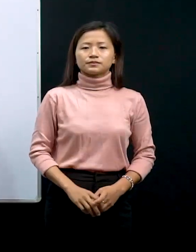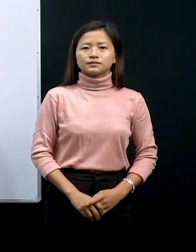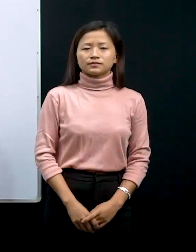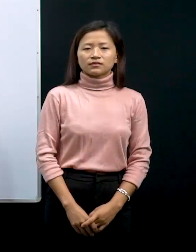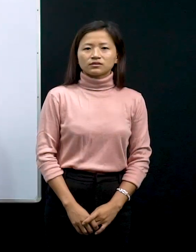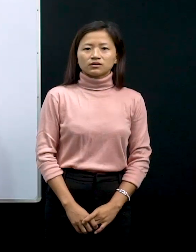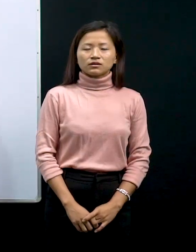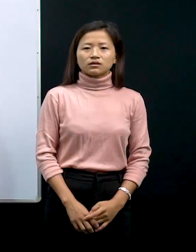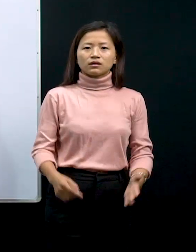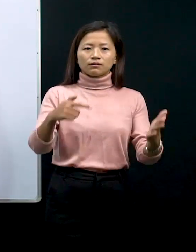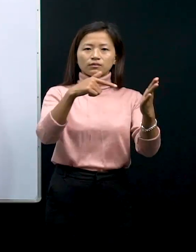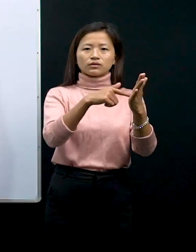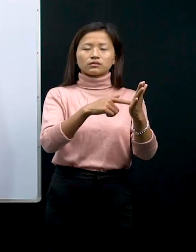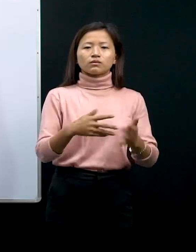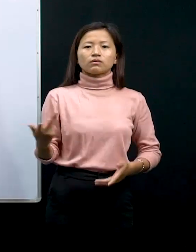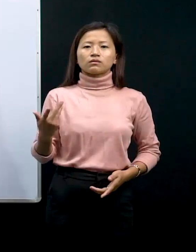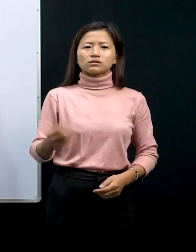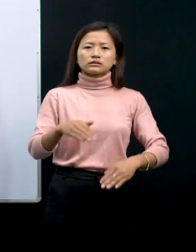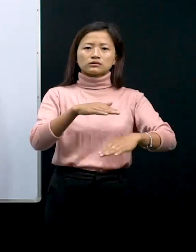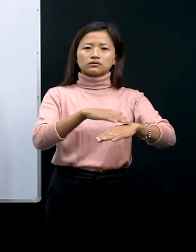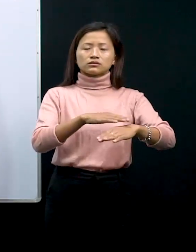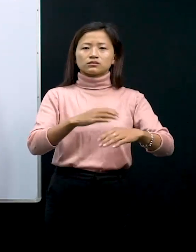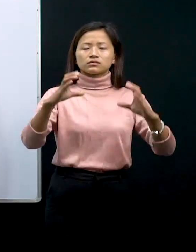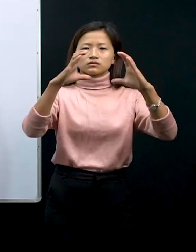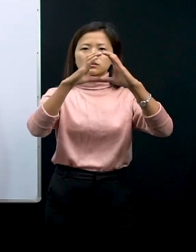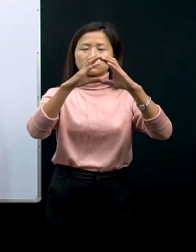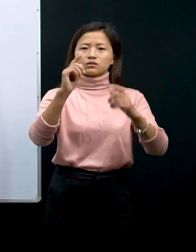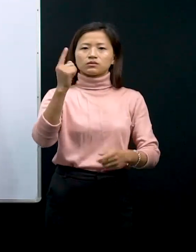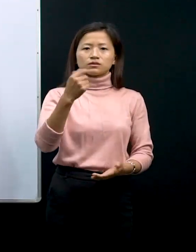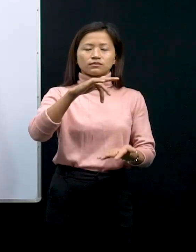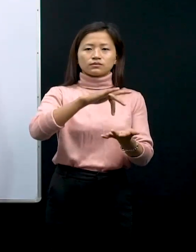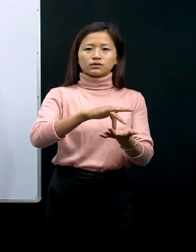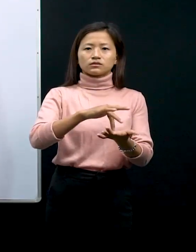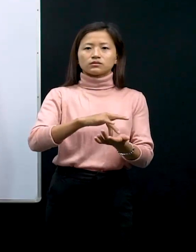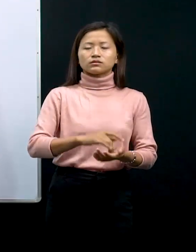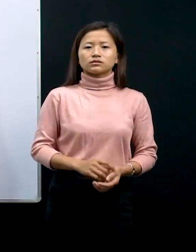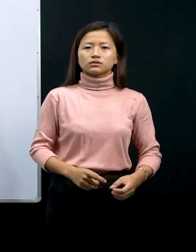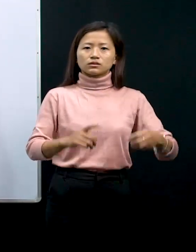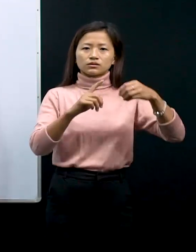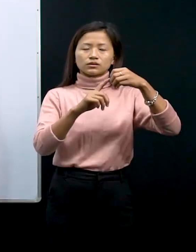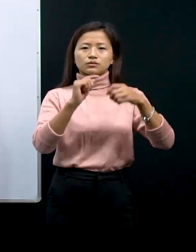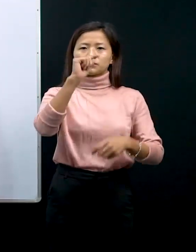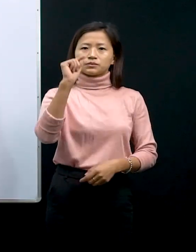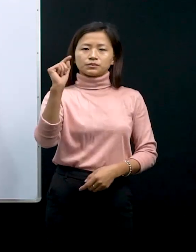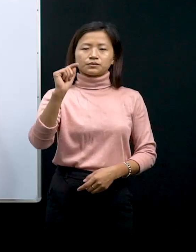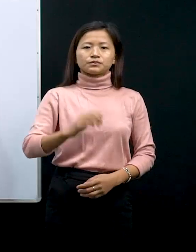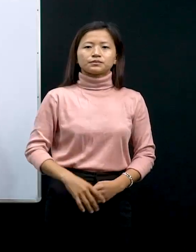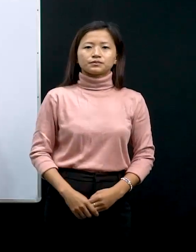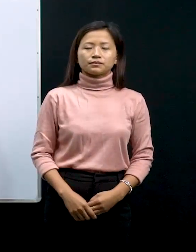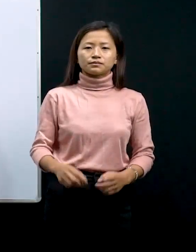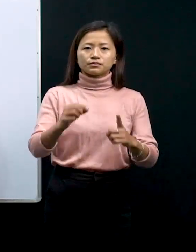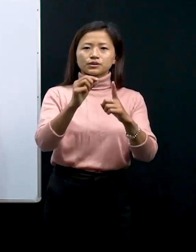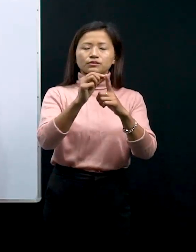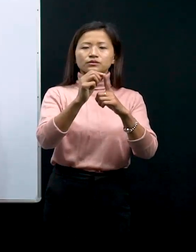The point where it touches the circle at one place, that is called which one? Q. So PQ is a